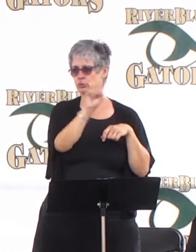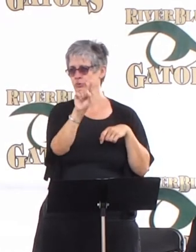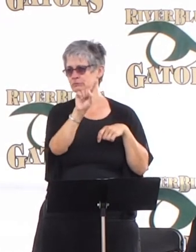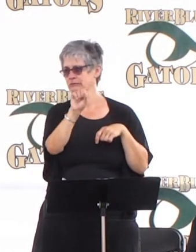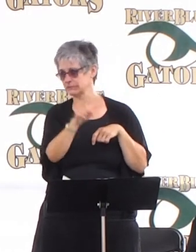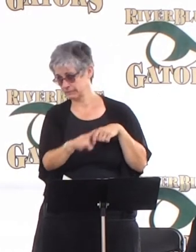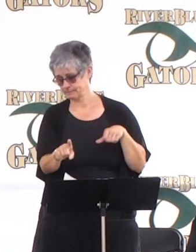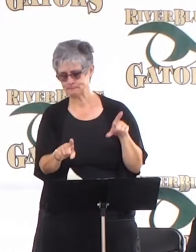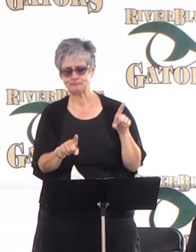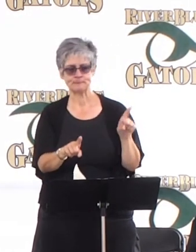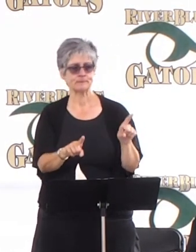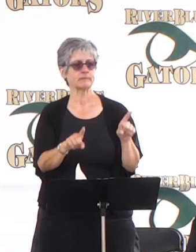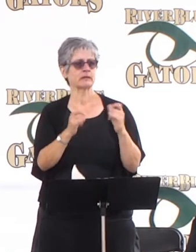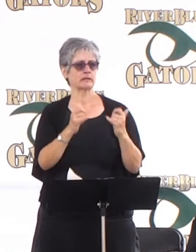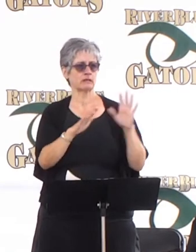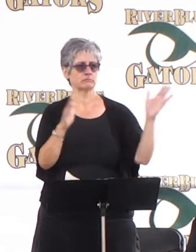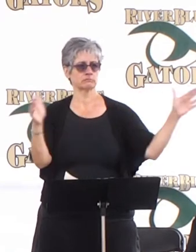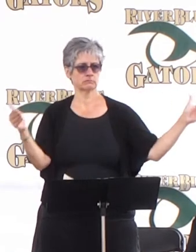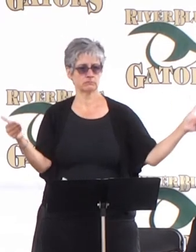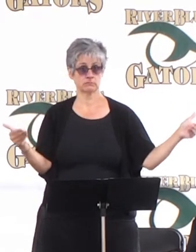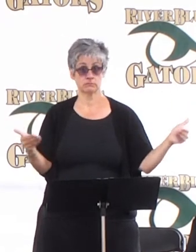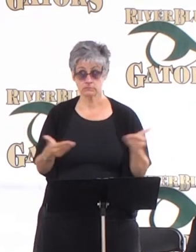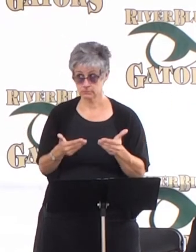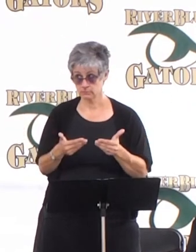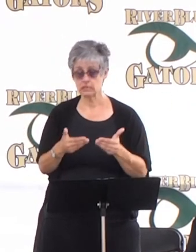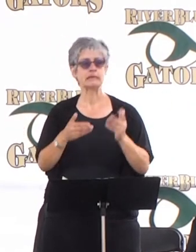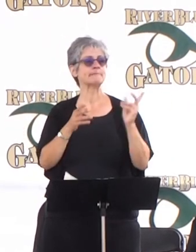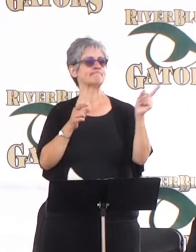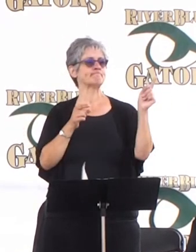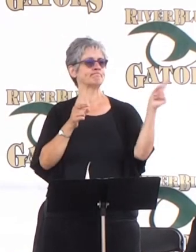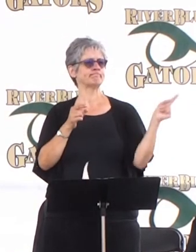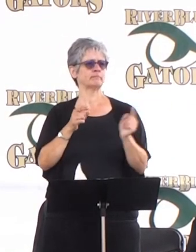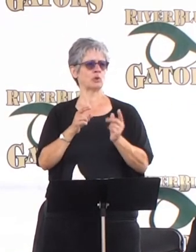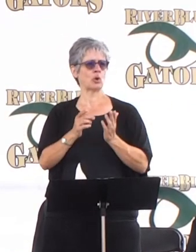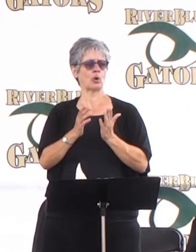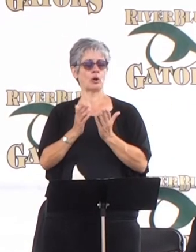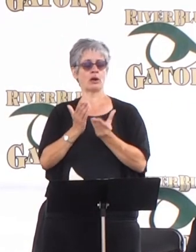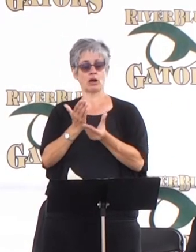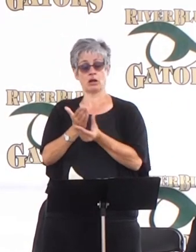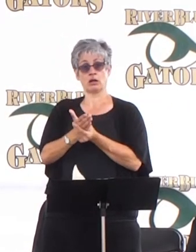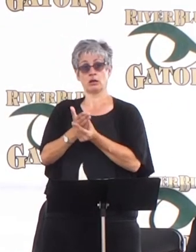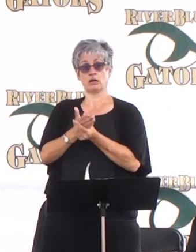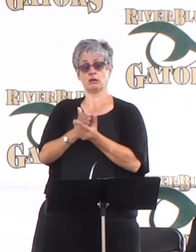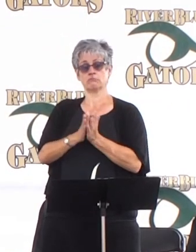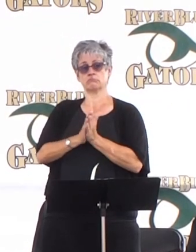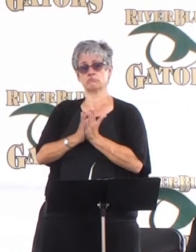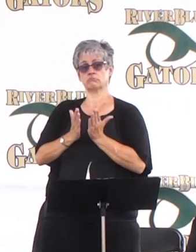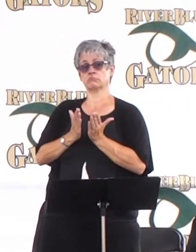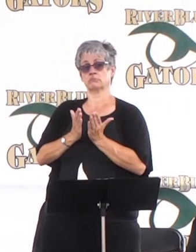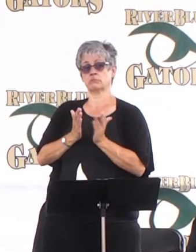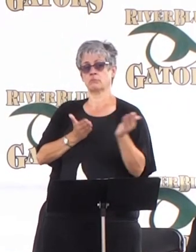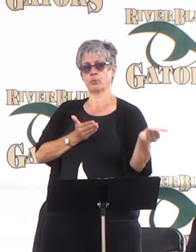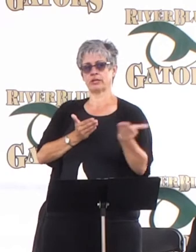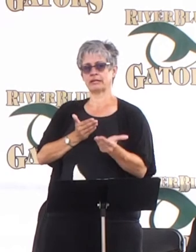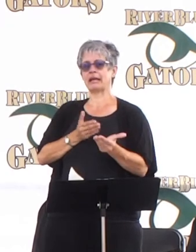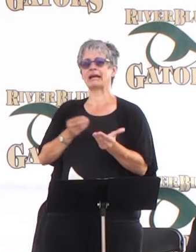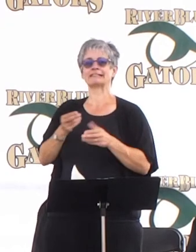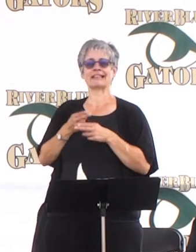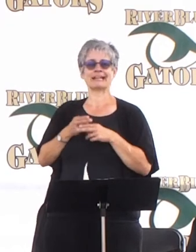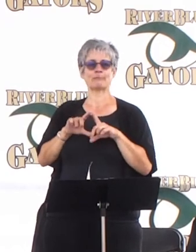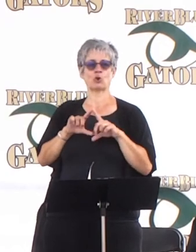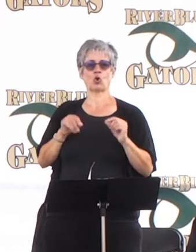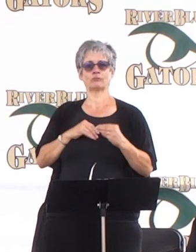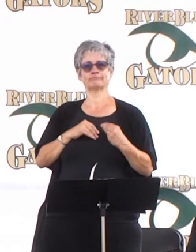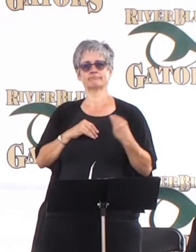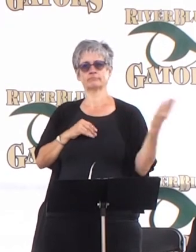Candidates, please bring with you as you come to the stage your diploma cover, and don't forget to hand your name card to Ms. Huggins as